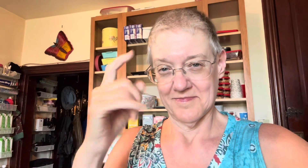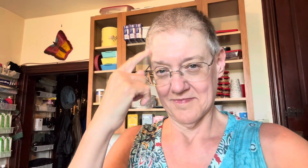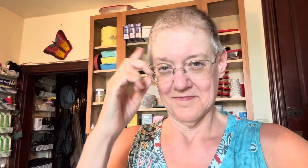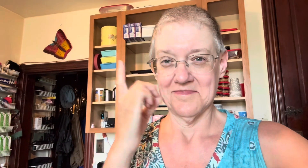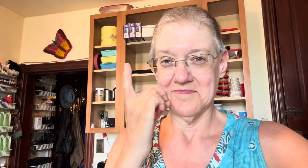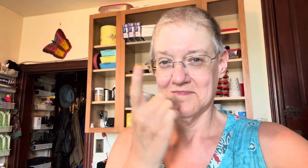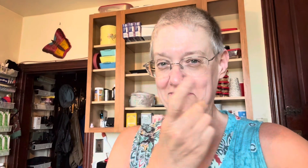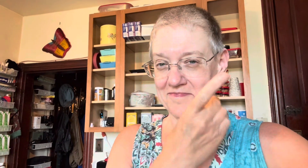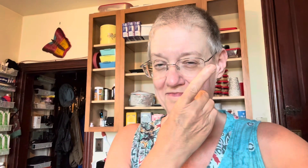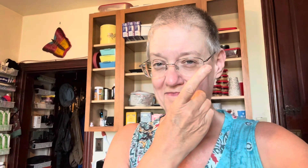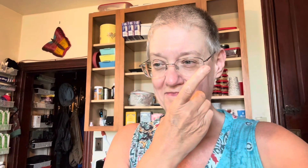grams of net carbs.